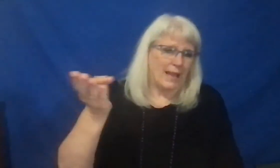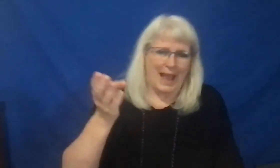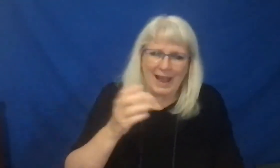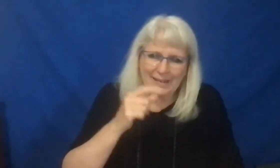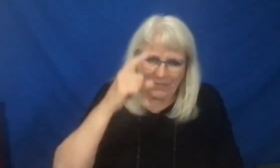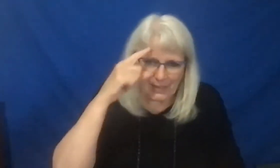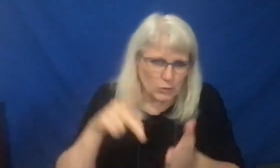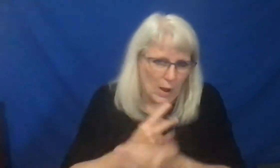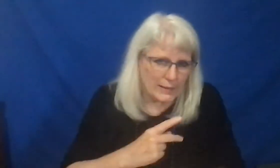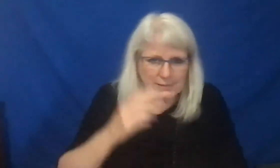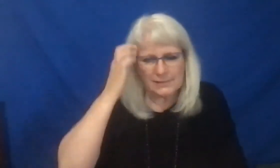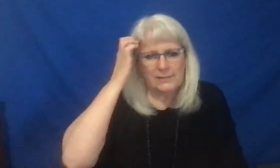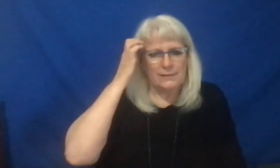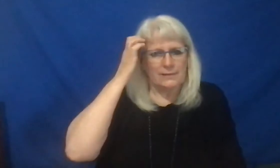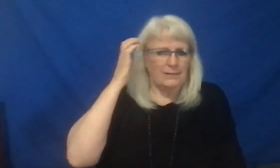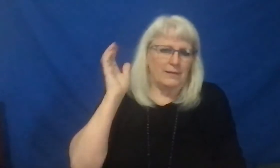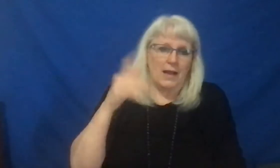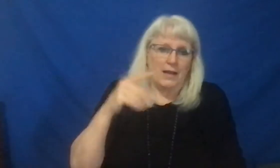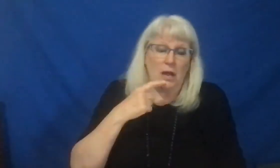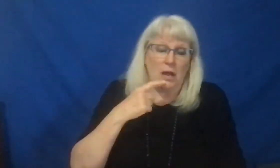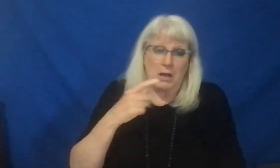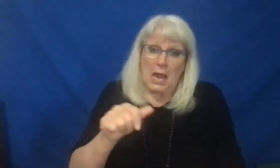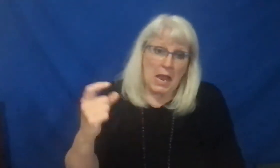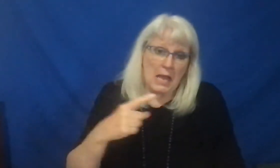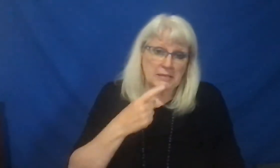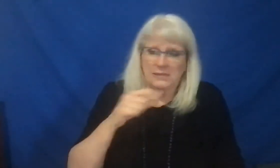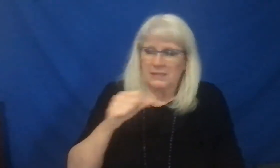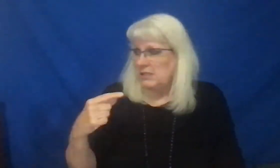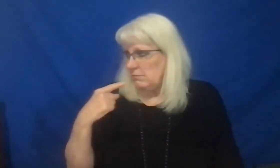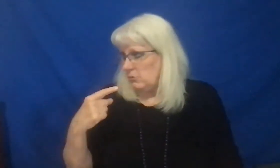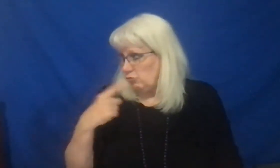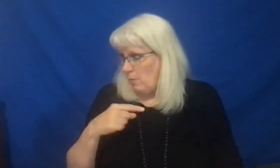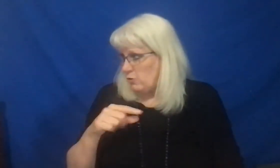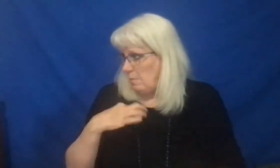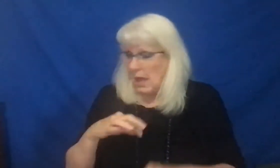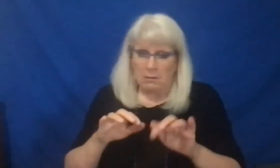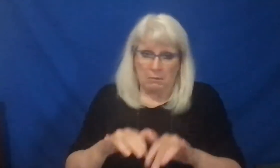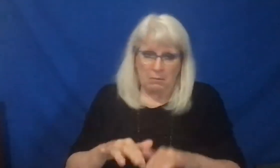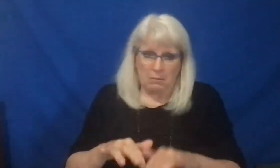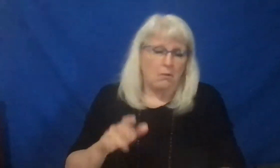did it because, like I said, I just say yes to Alcoholics Anonymous, and I ended up getting a call one day from the General Service